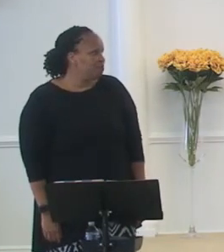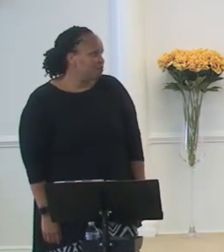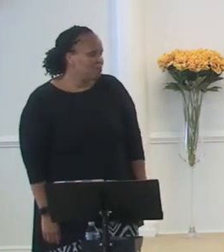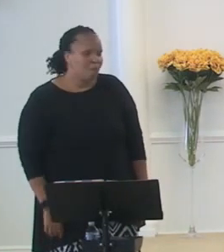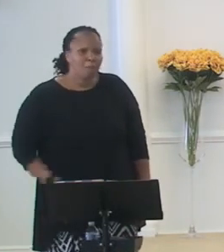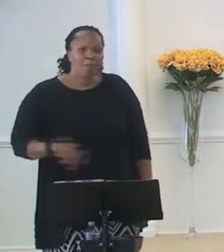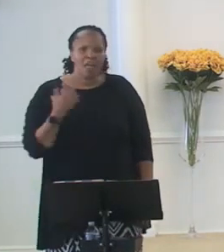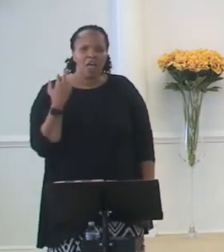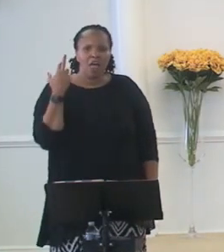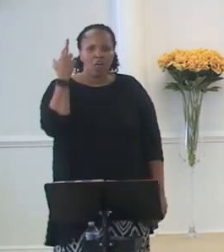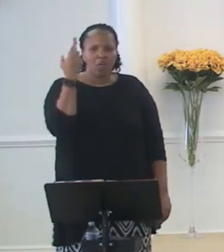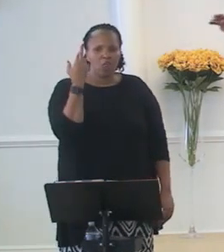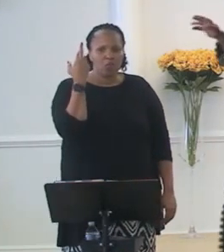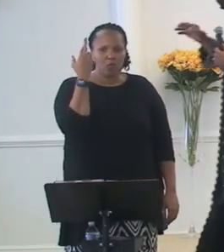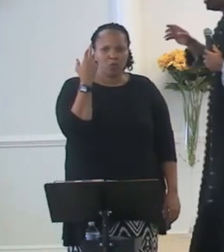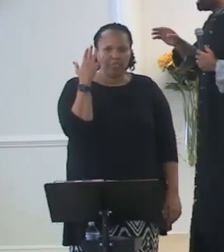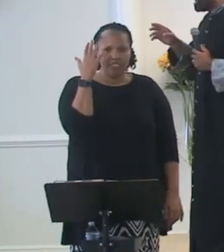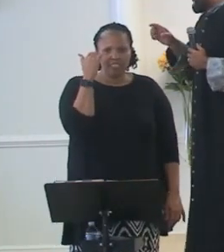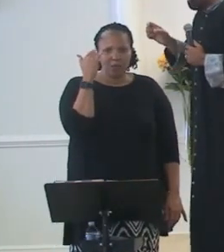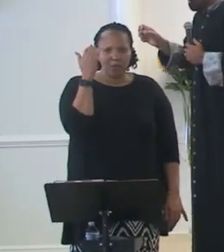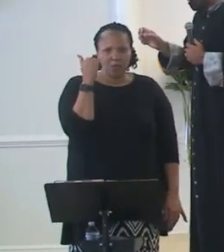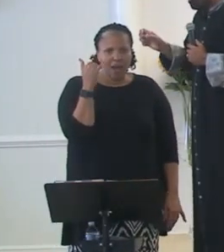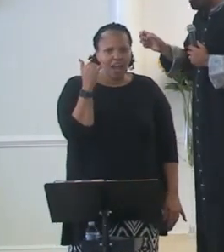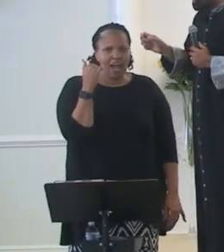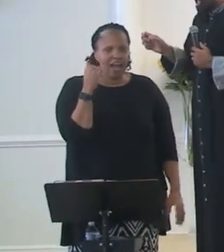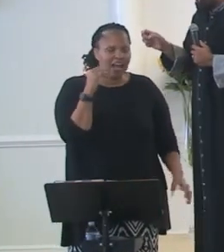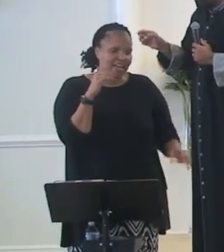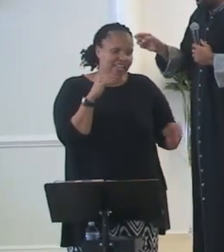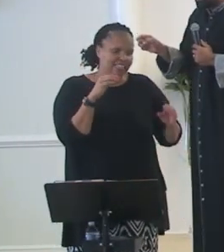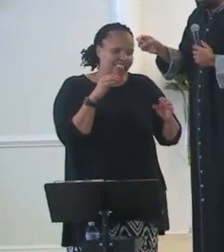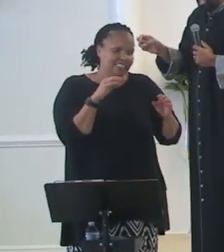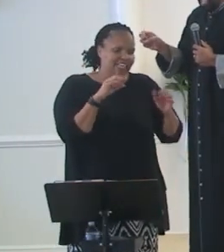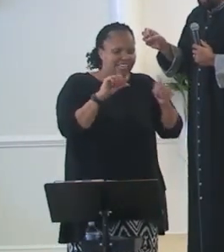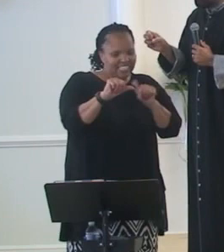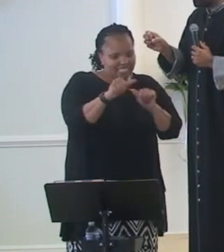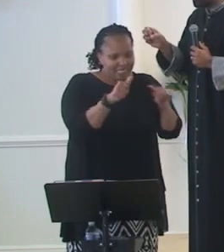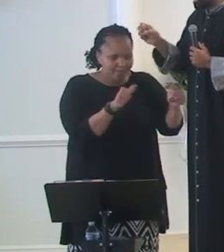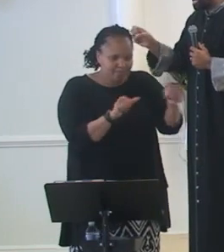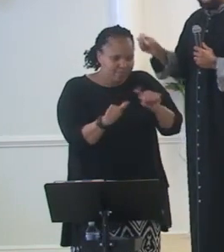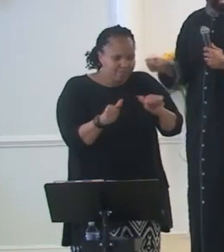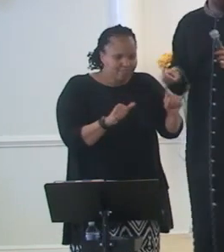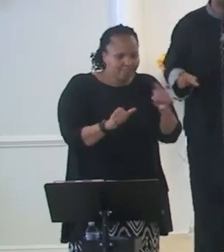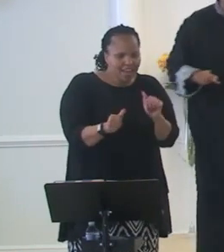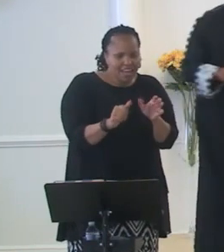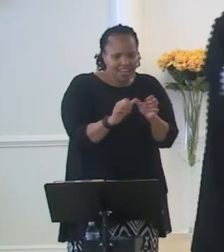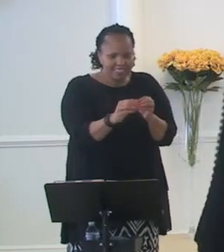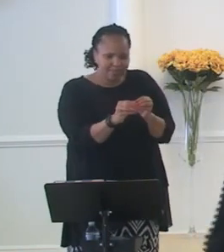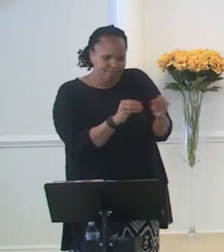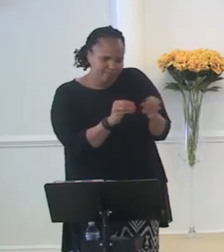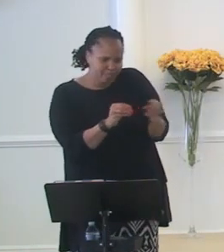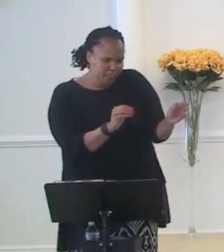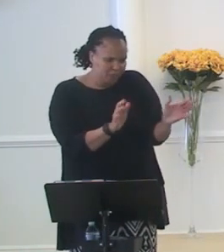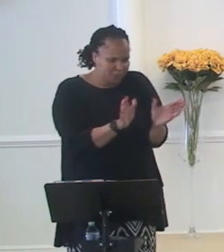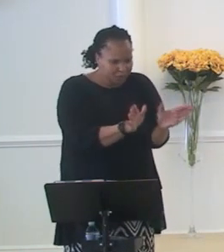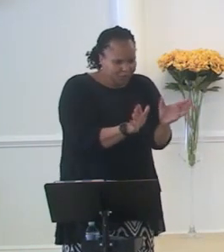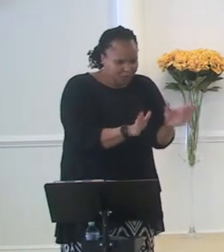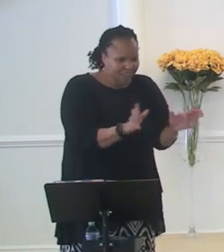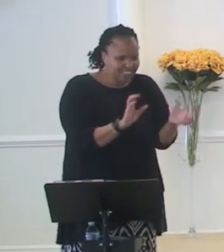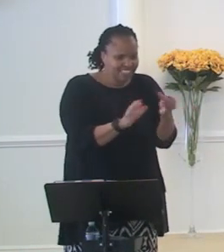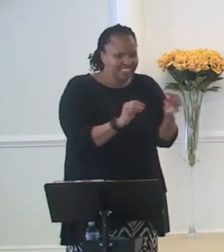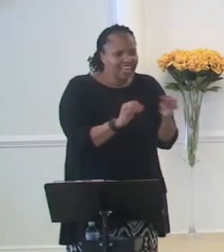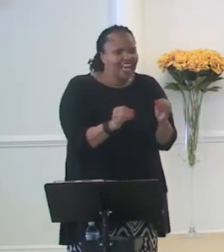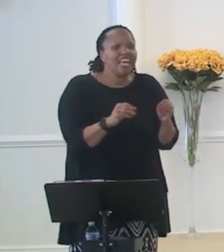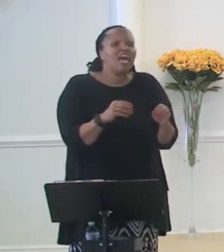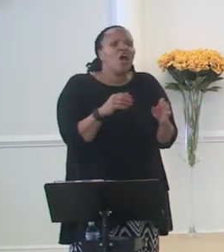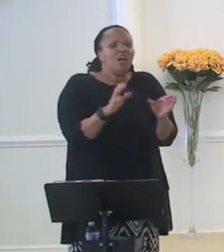The reason why he molds and moves and press and pushes the clay, so the clay can get used